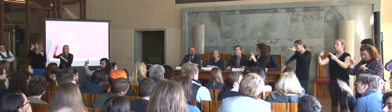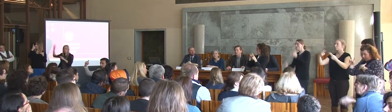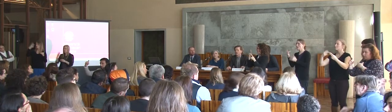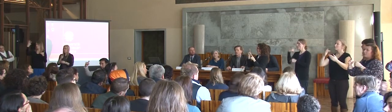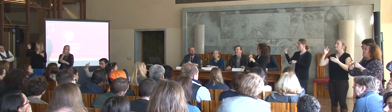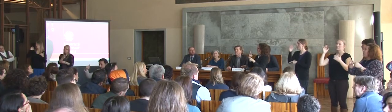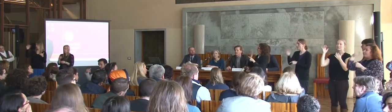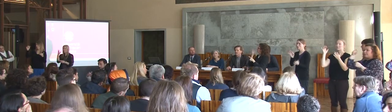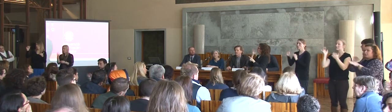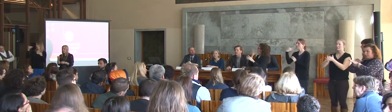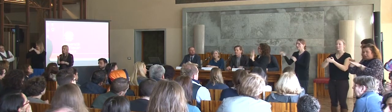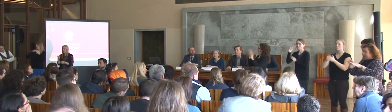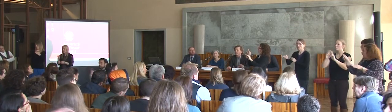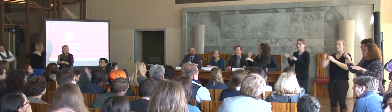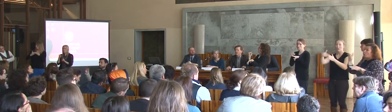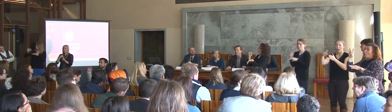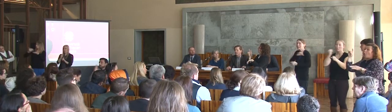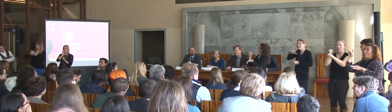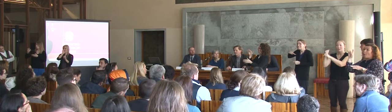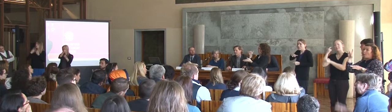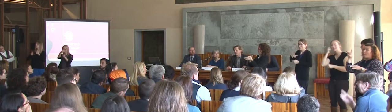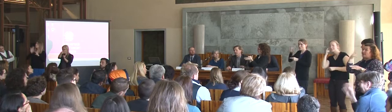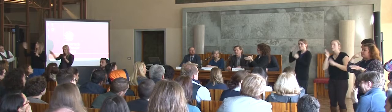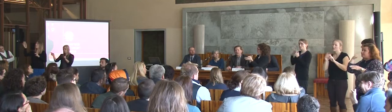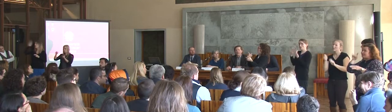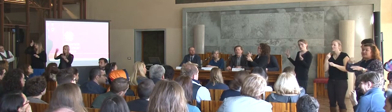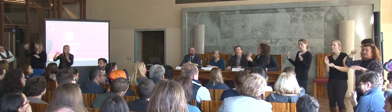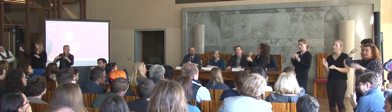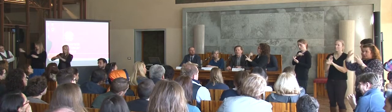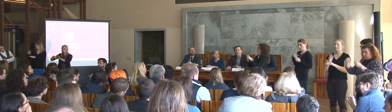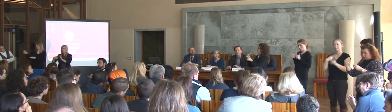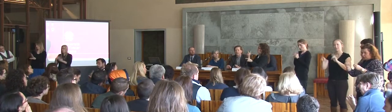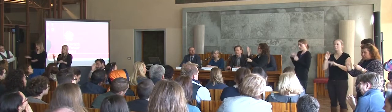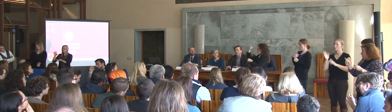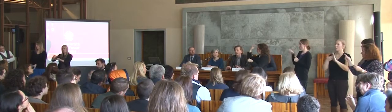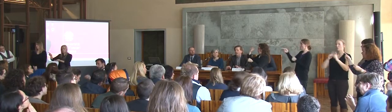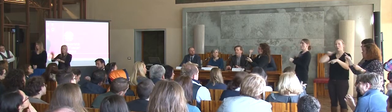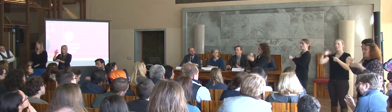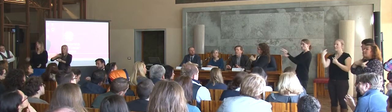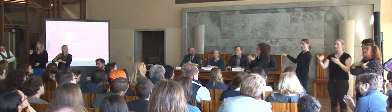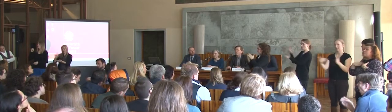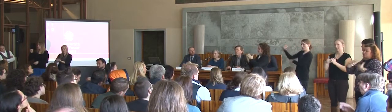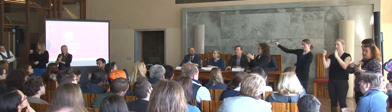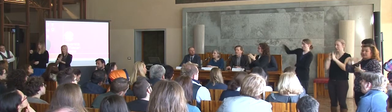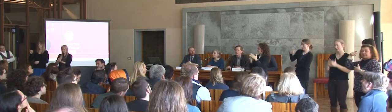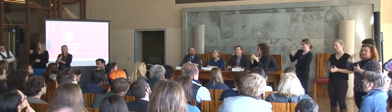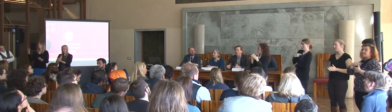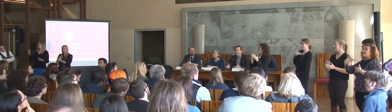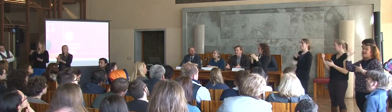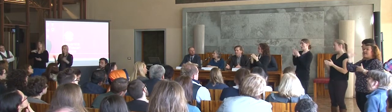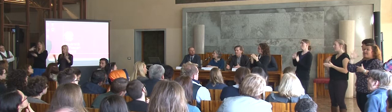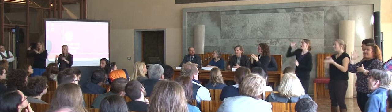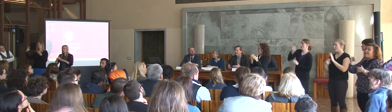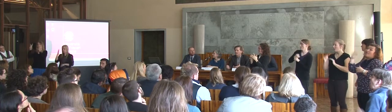30,000 videos by themselves because they are funded by the government. And yes, we will have a lot of fields